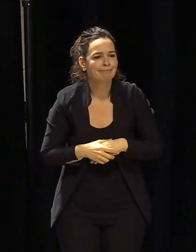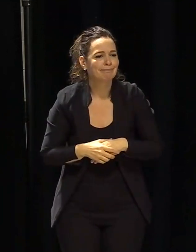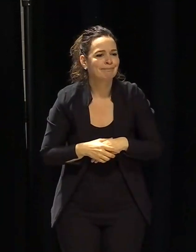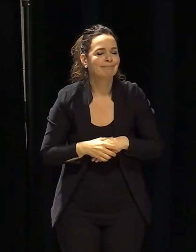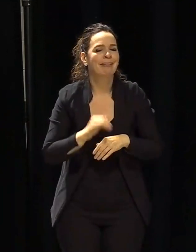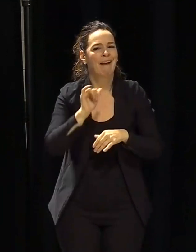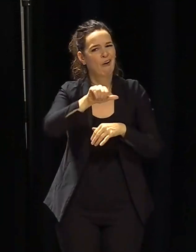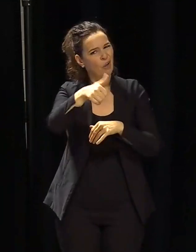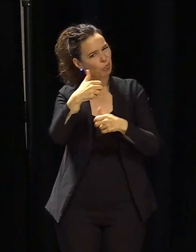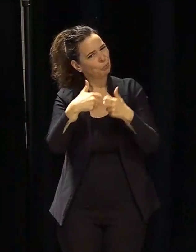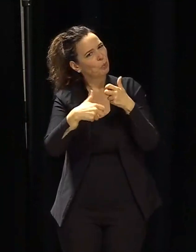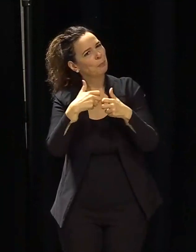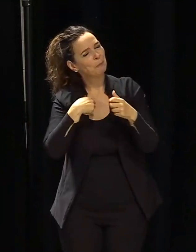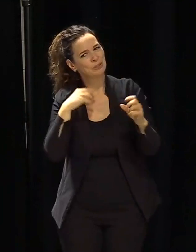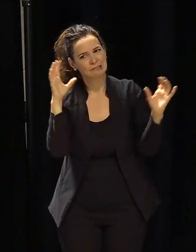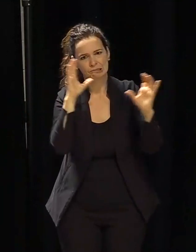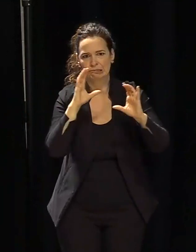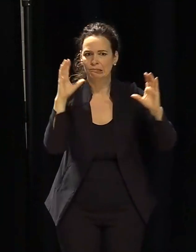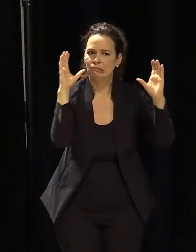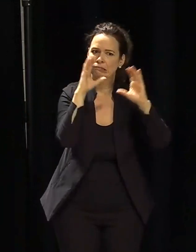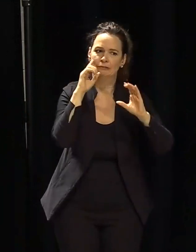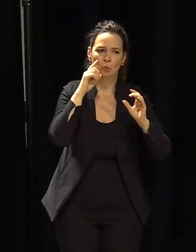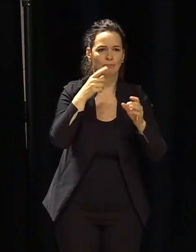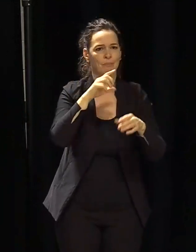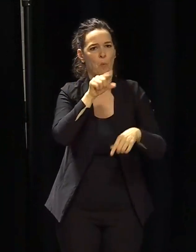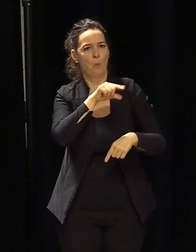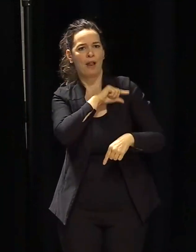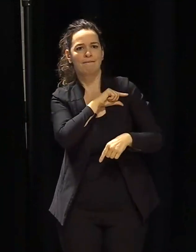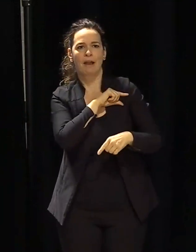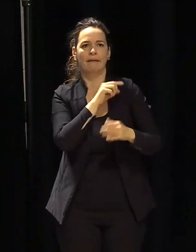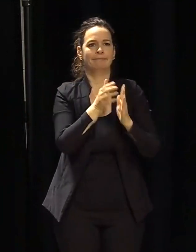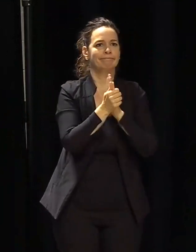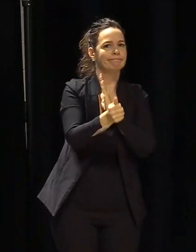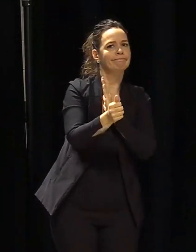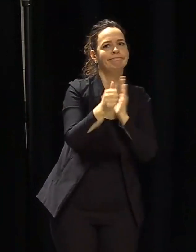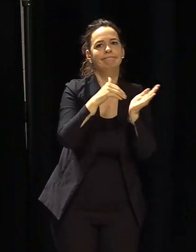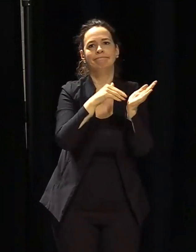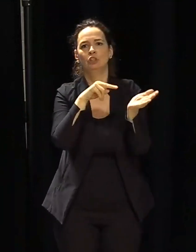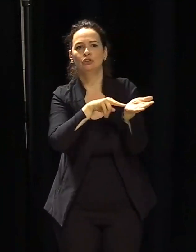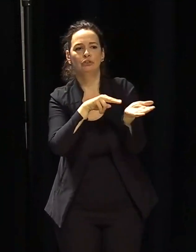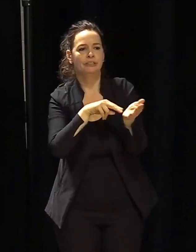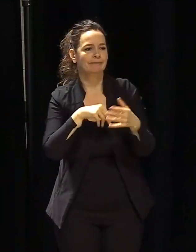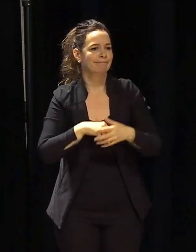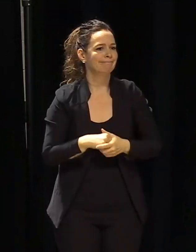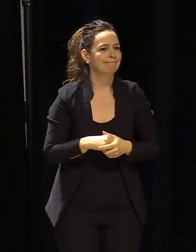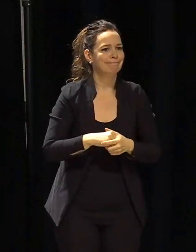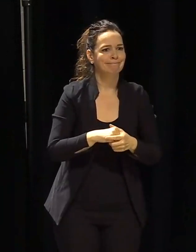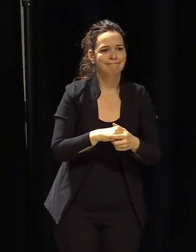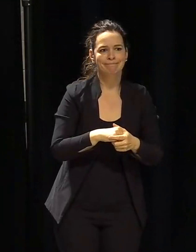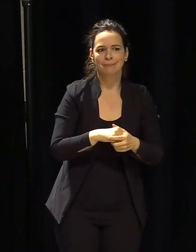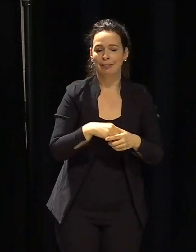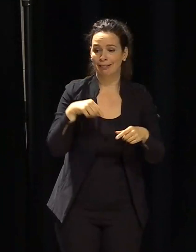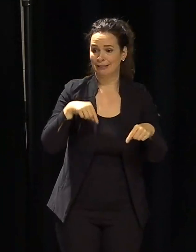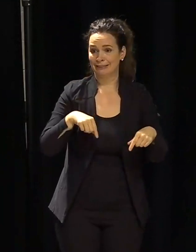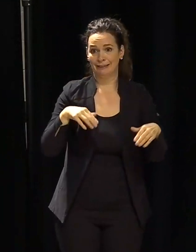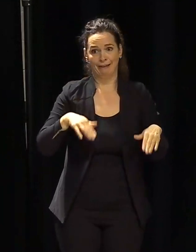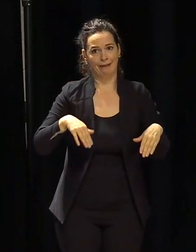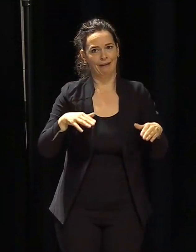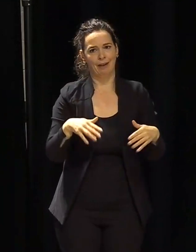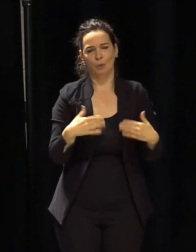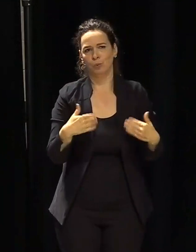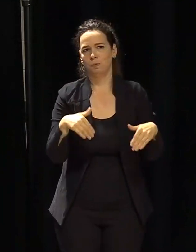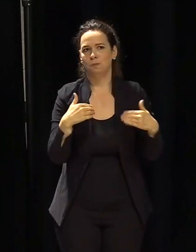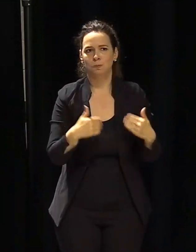that's a surge scenario we haven't been in since we've had the pandemic, and we're not there right now,